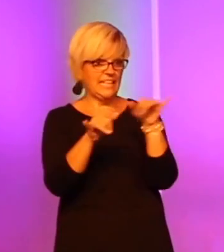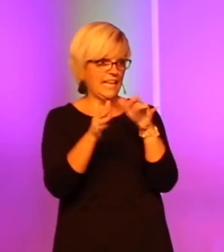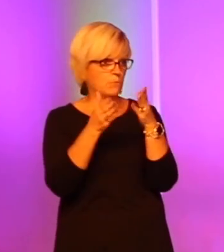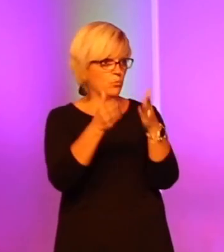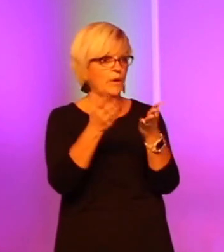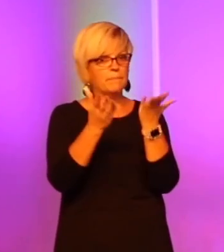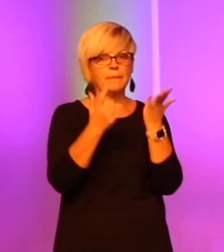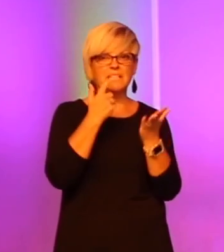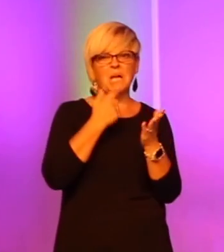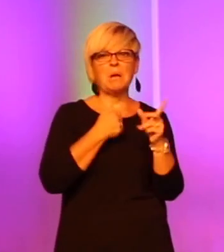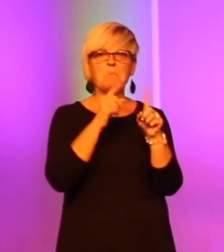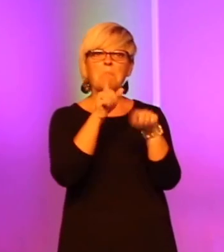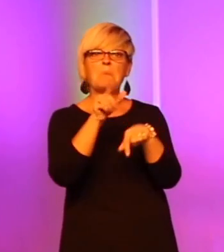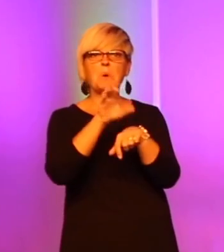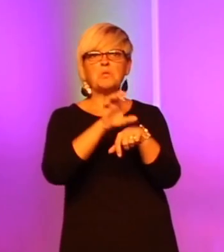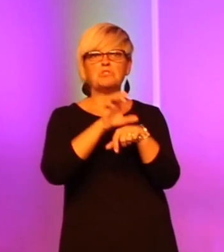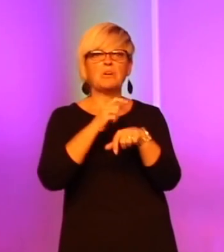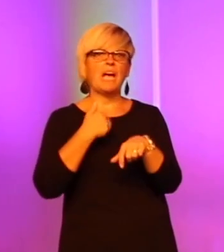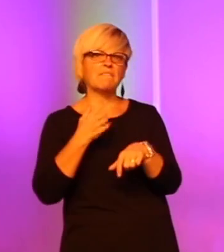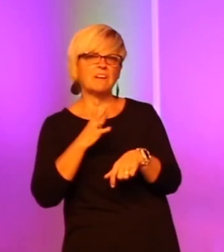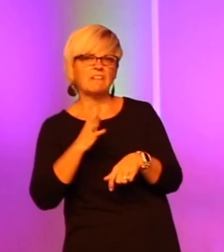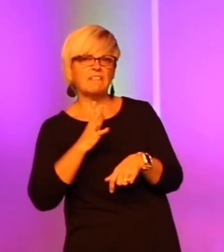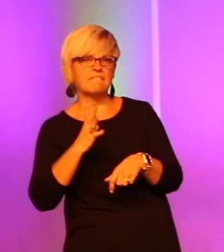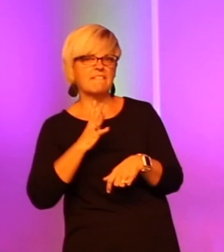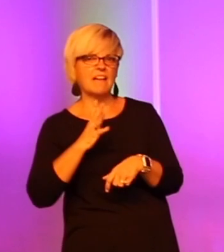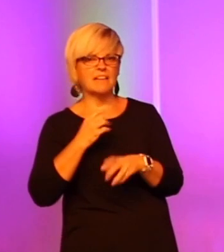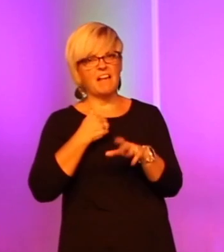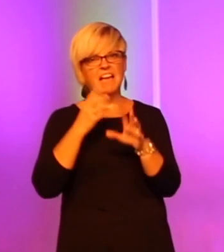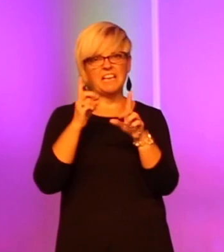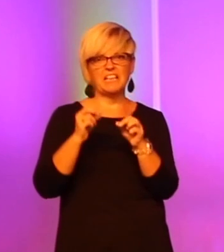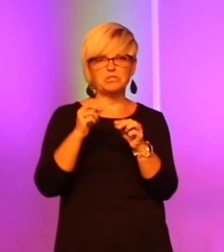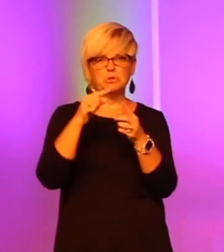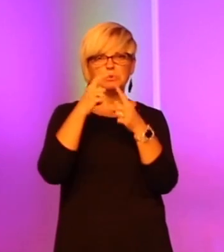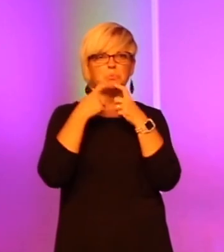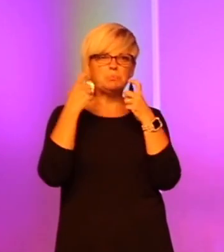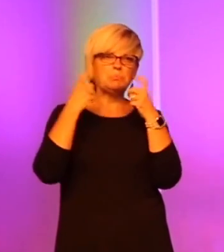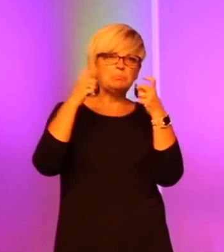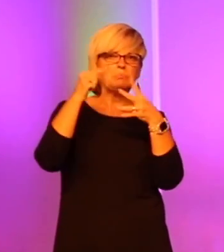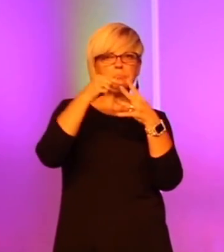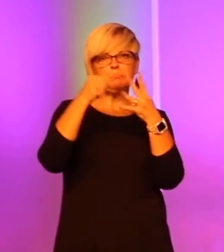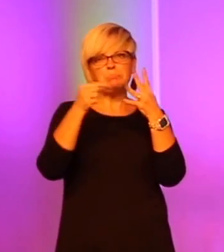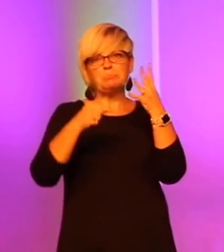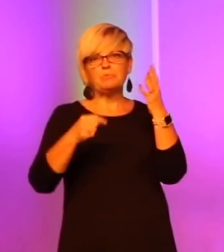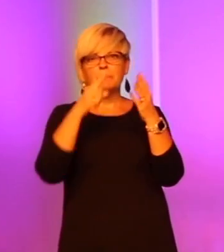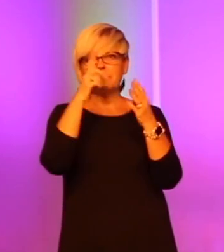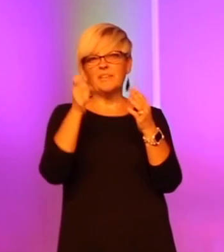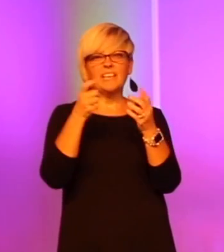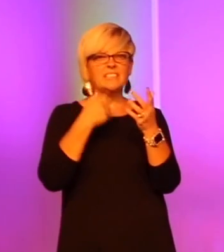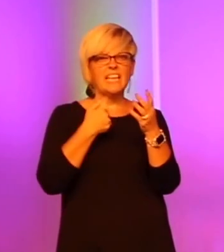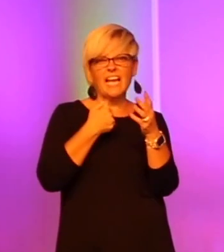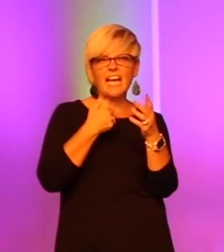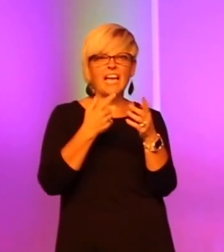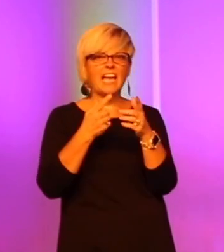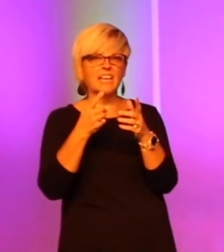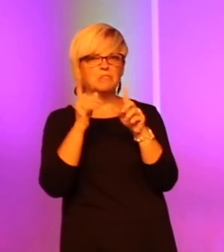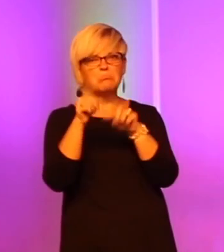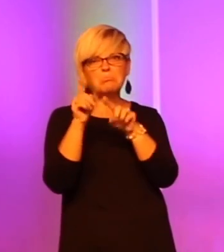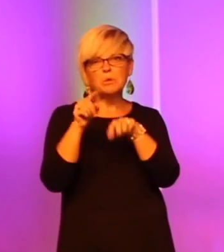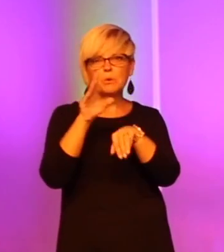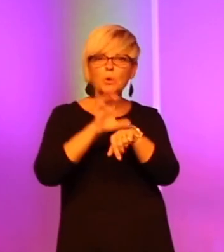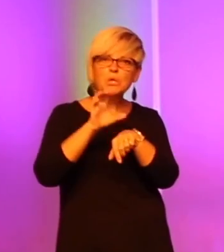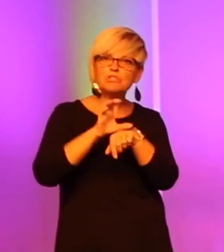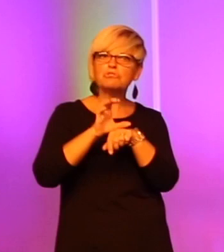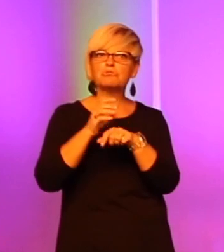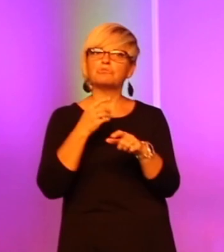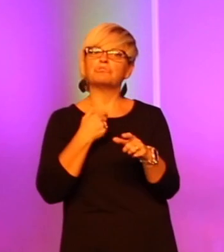I go to church, so I'm fine. I can get away with that because I built up enough points with God that I'll be fine. We want to rationalize